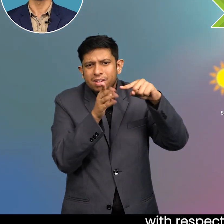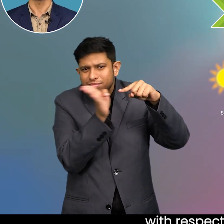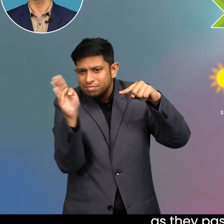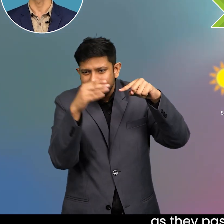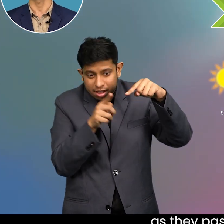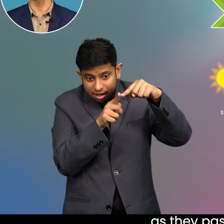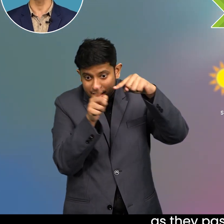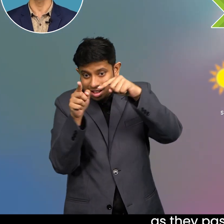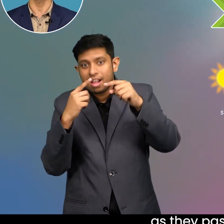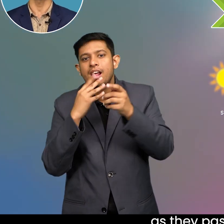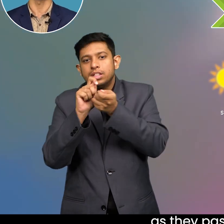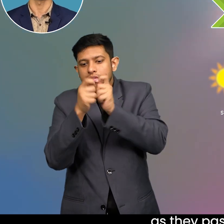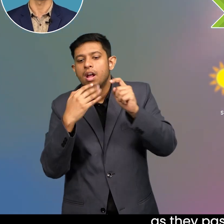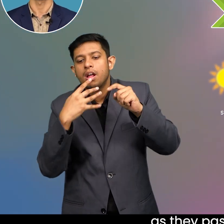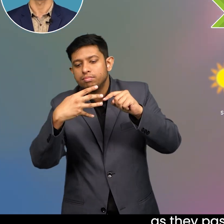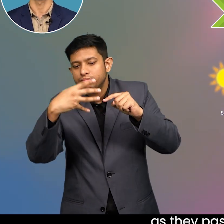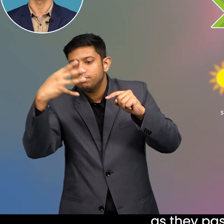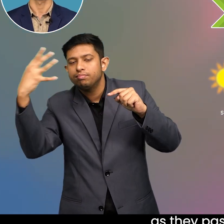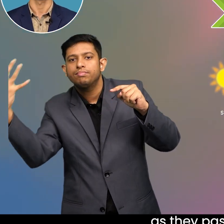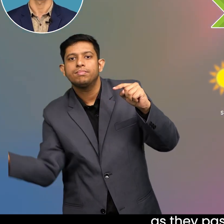as they pass through a prism.